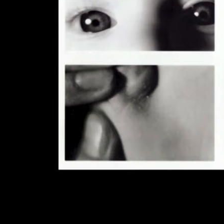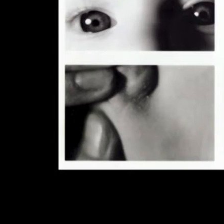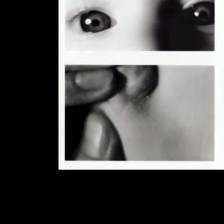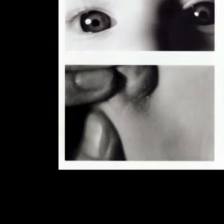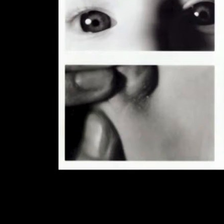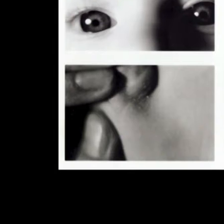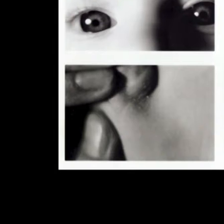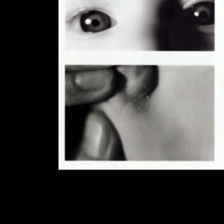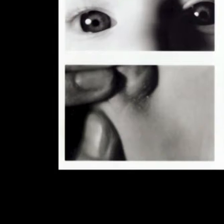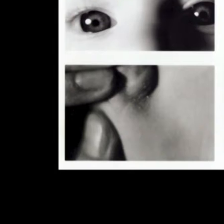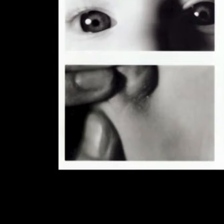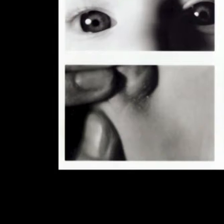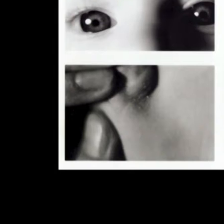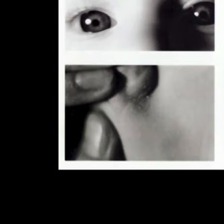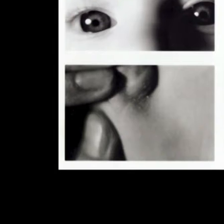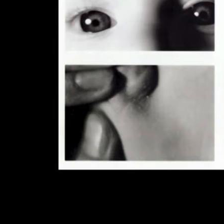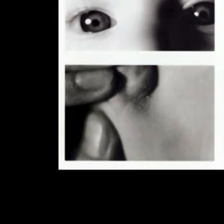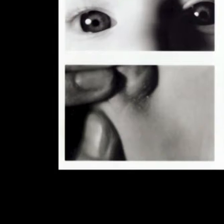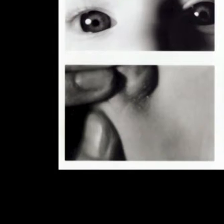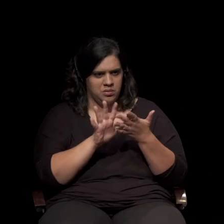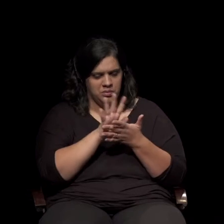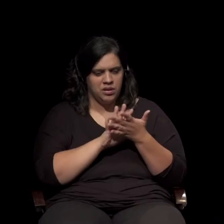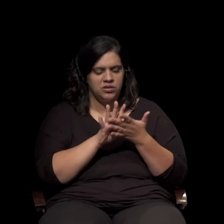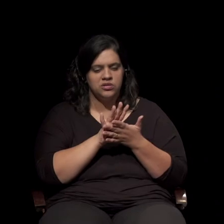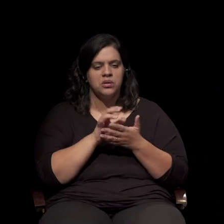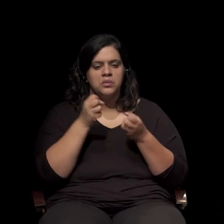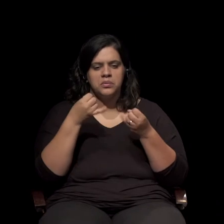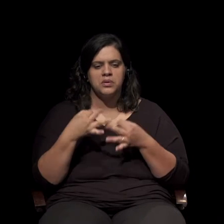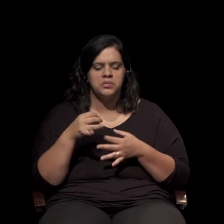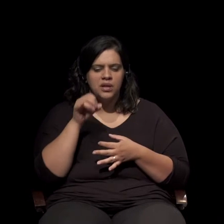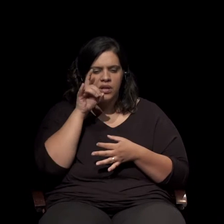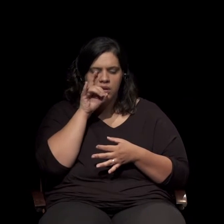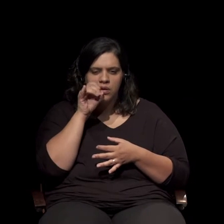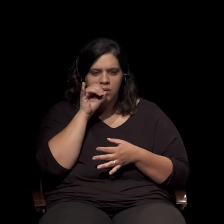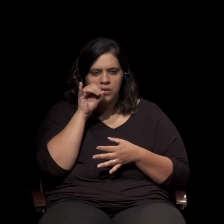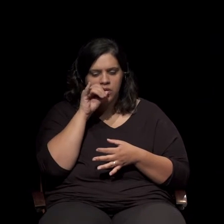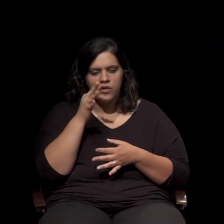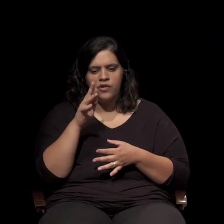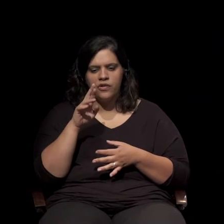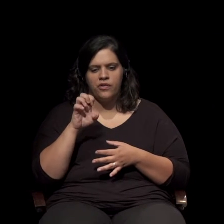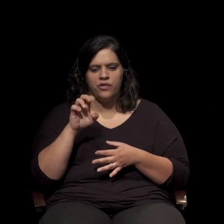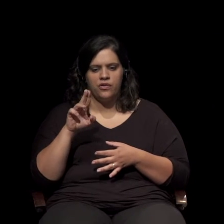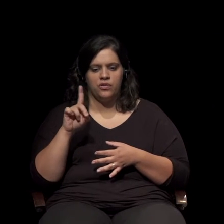quote Sigmund Freud, something that should have remained hidden has come to light.